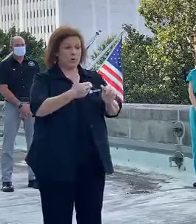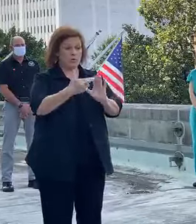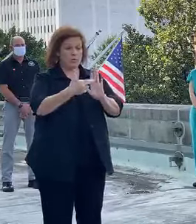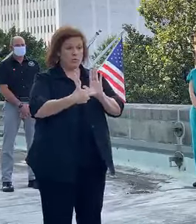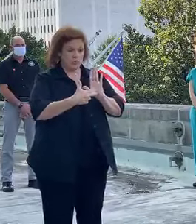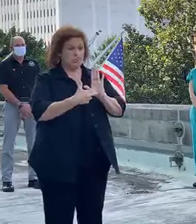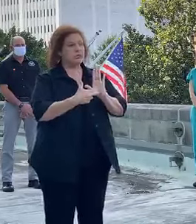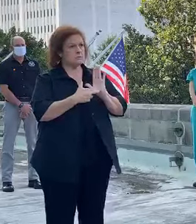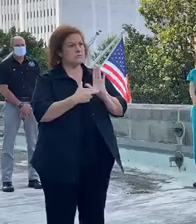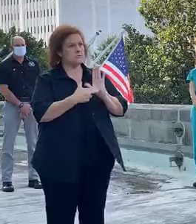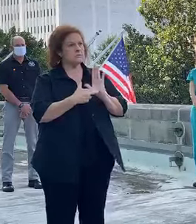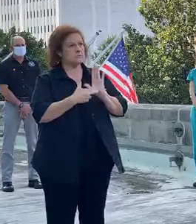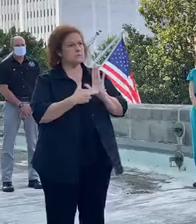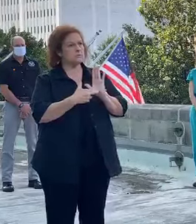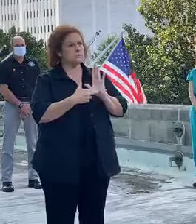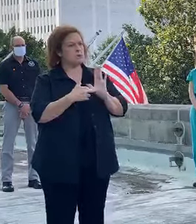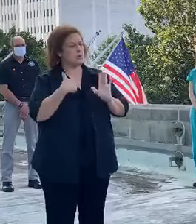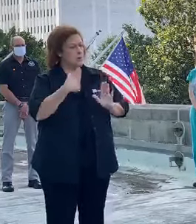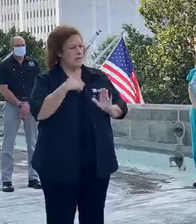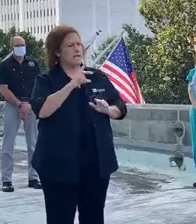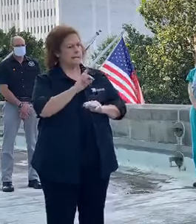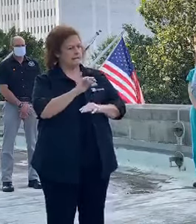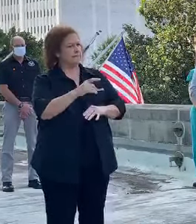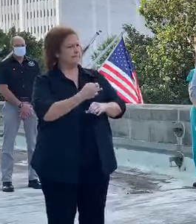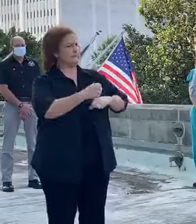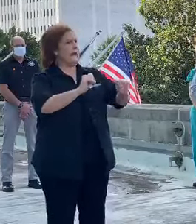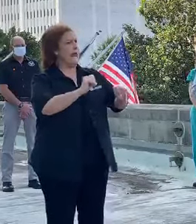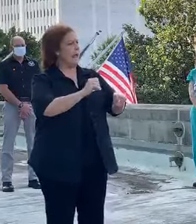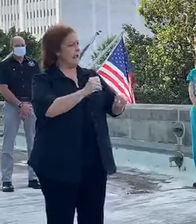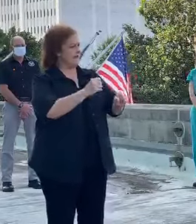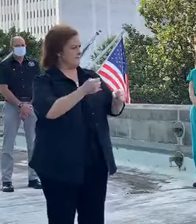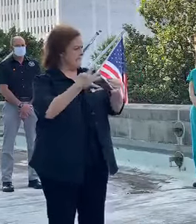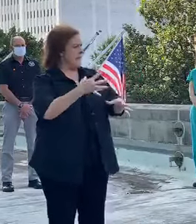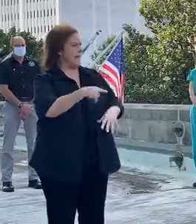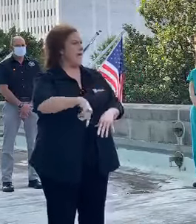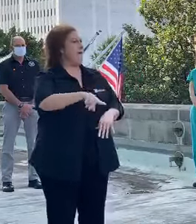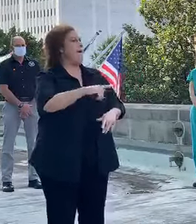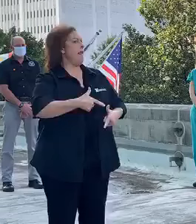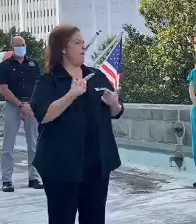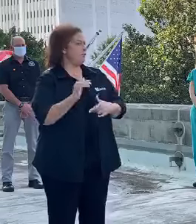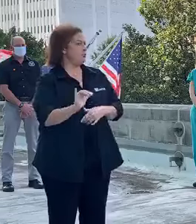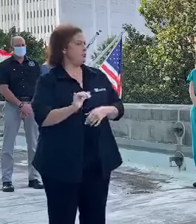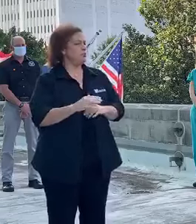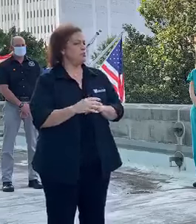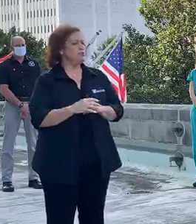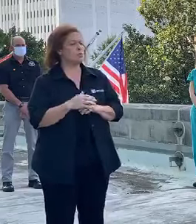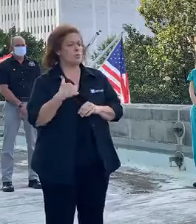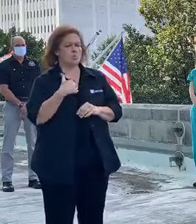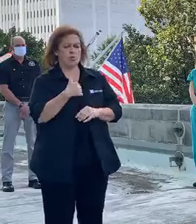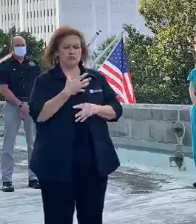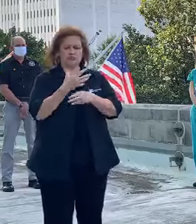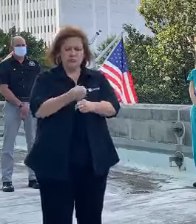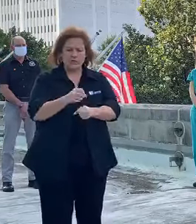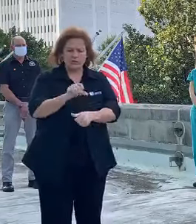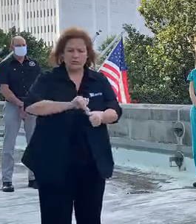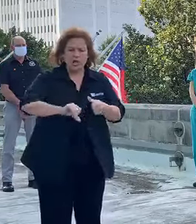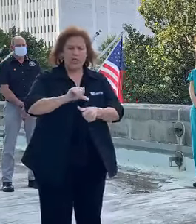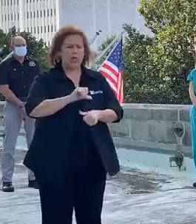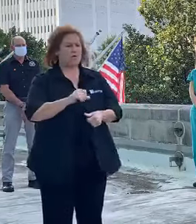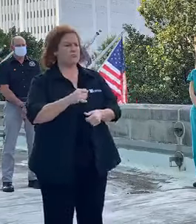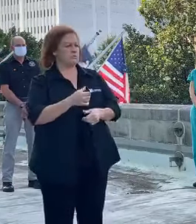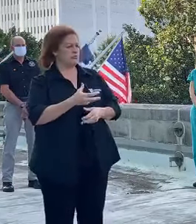we know that we've saved lives and hundreds of lives. We've trusted one another and even